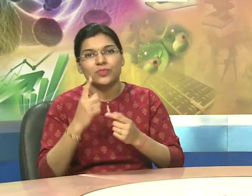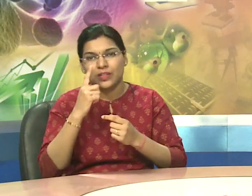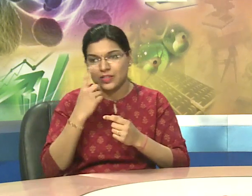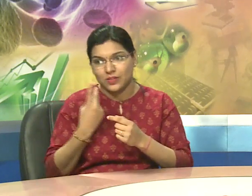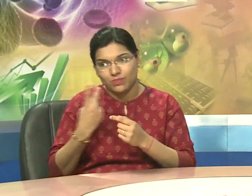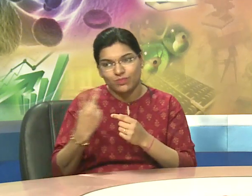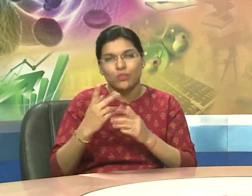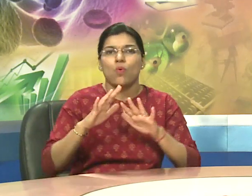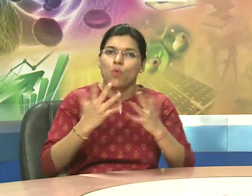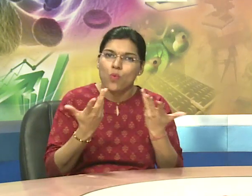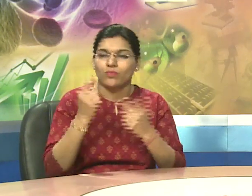But